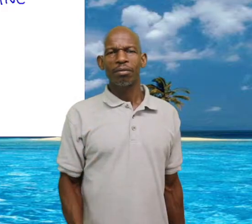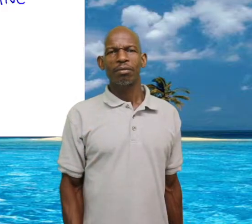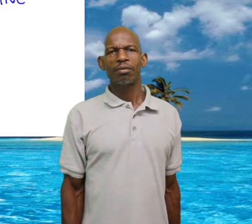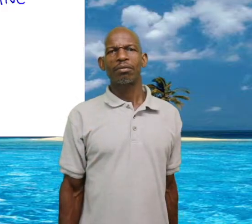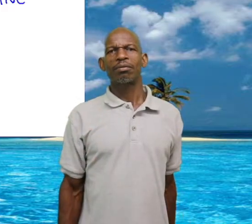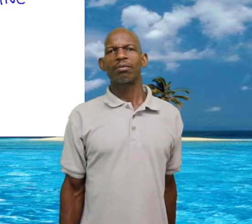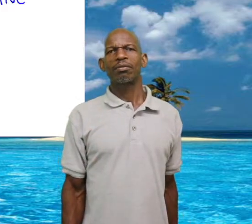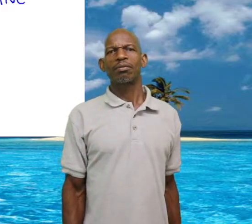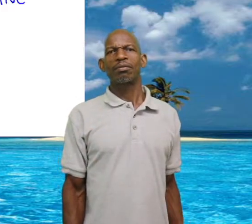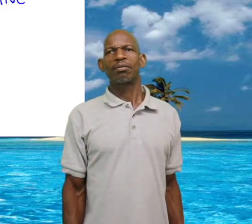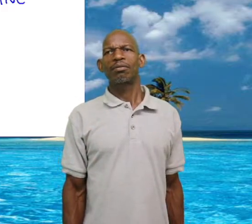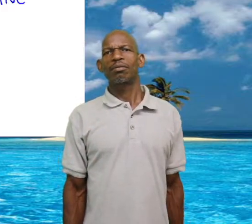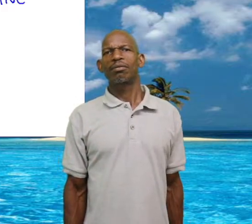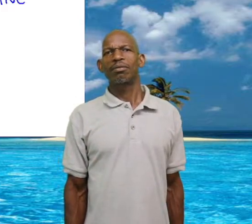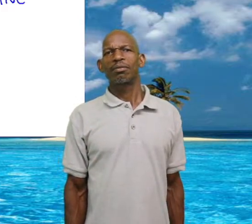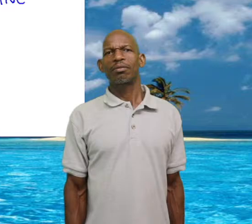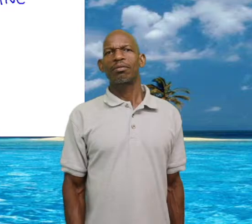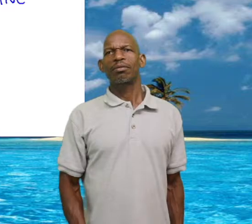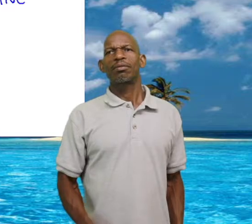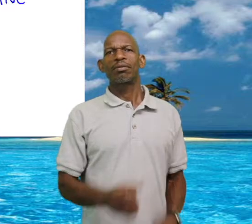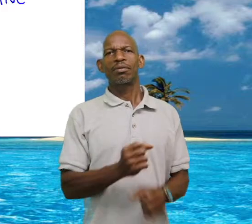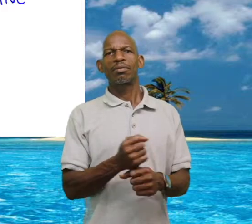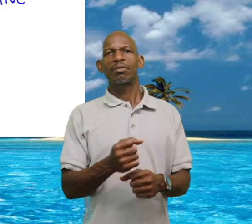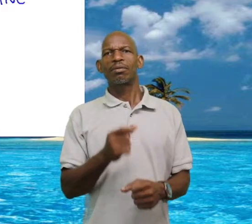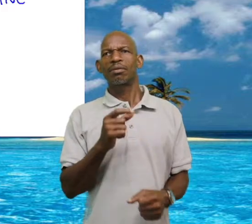Cheryl, just make sure the camera is in front of it. I'm telling you what?